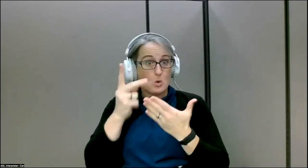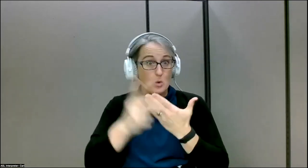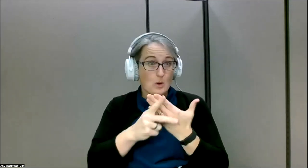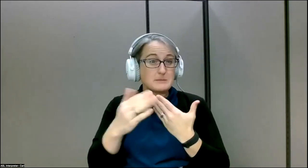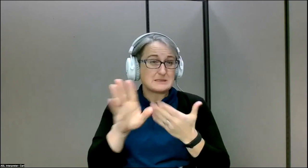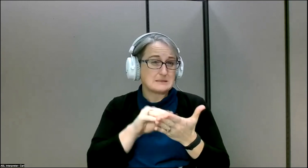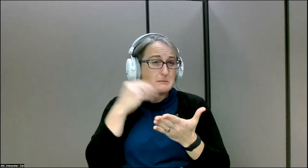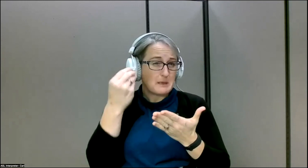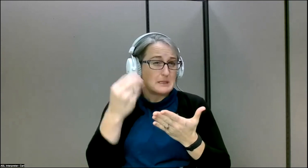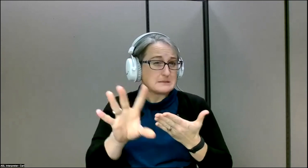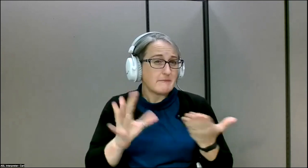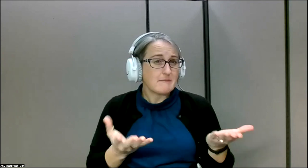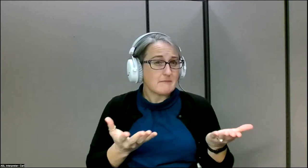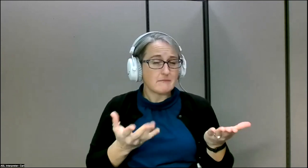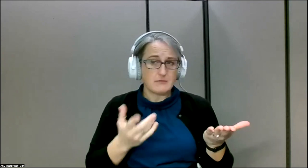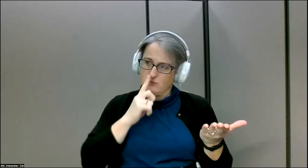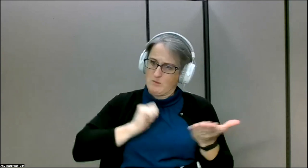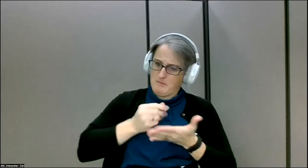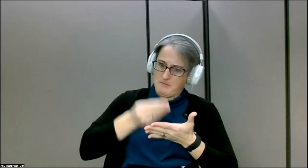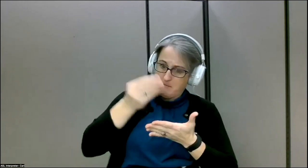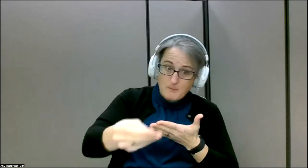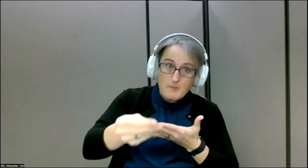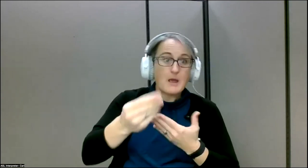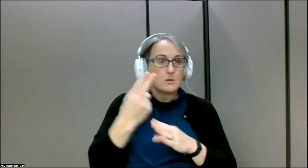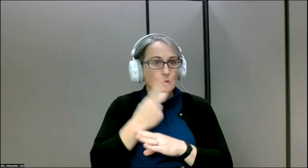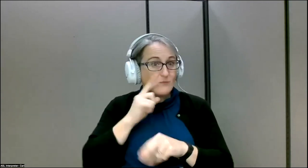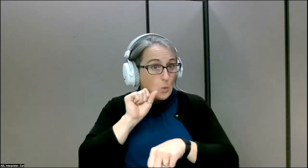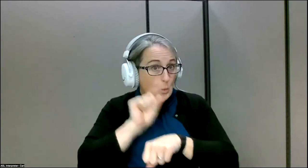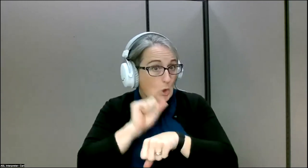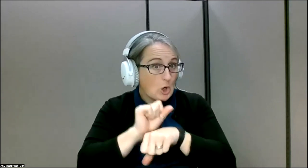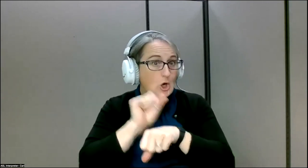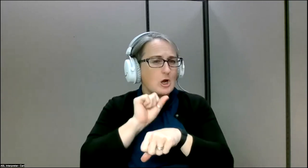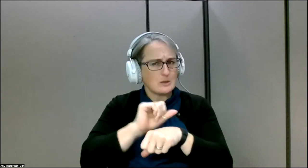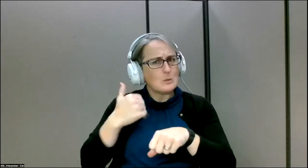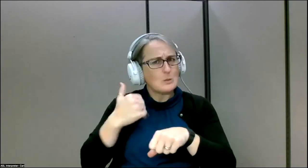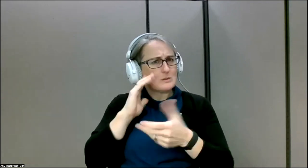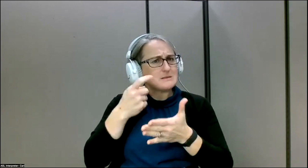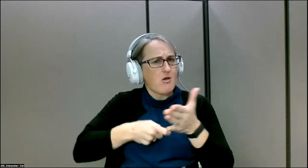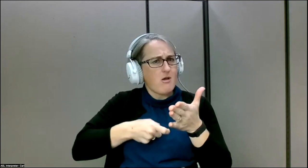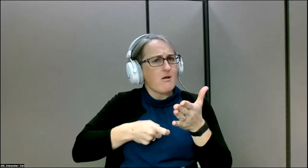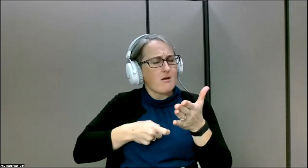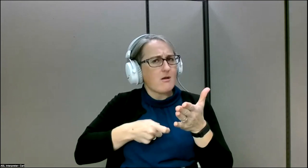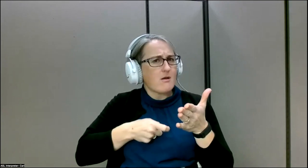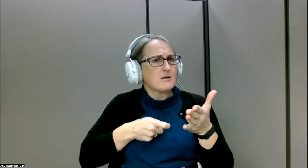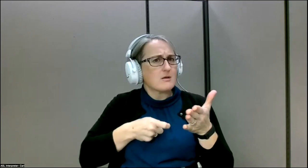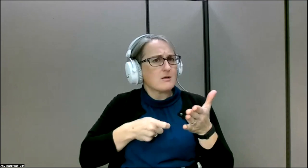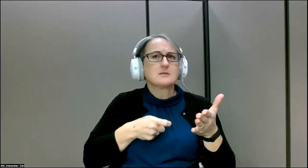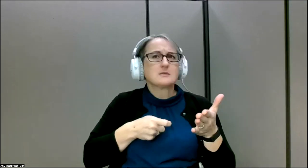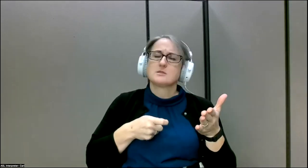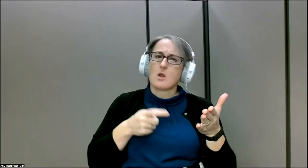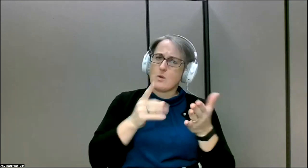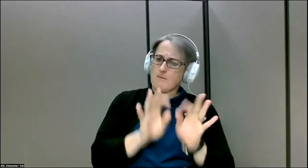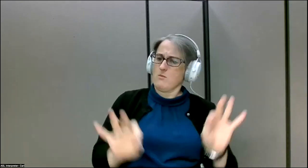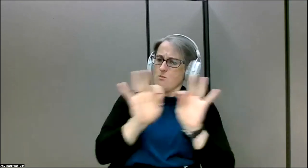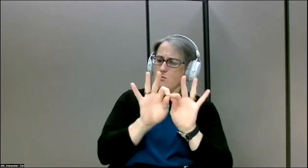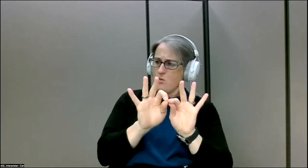pricey, for you to be able to work. There's a cost to everything. So it is important to kind of maybe shine more